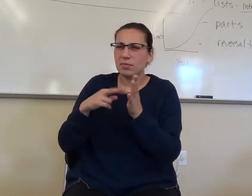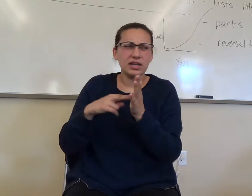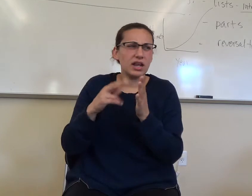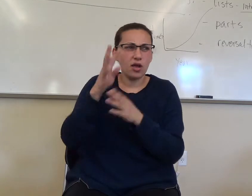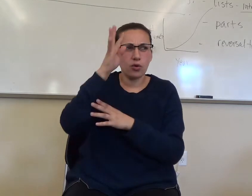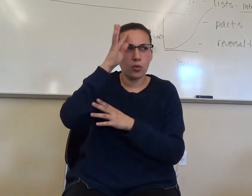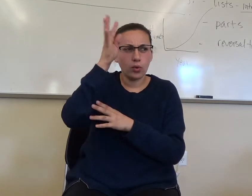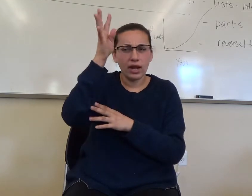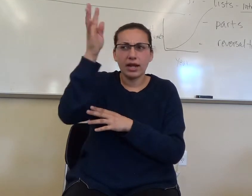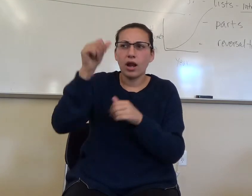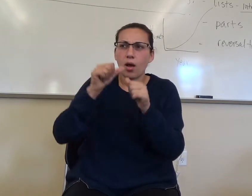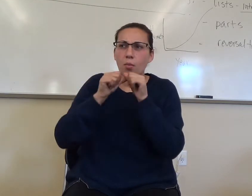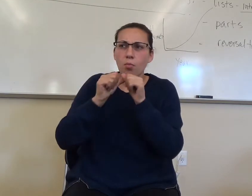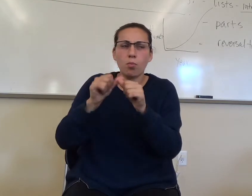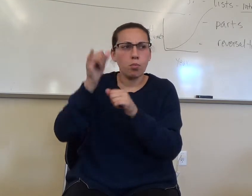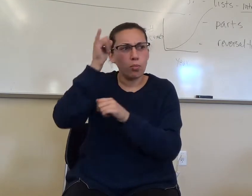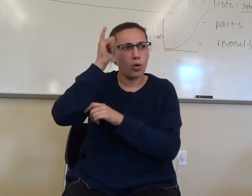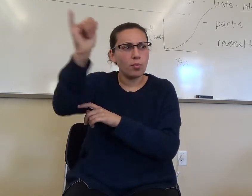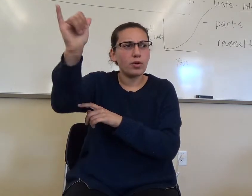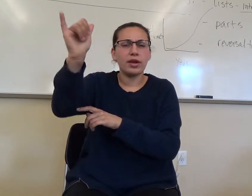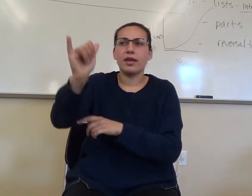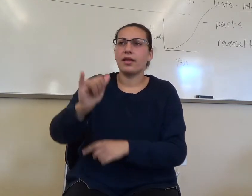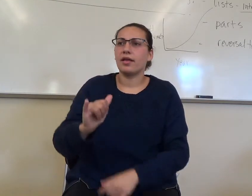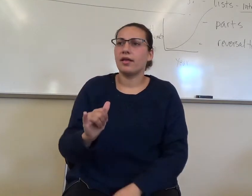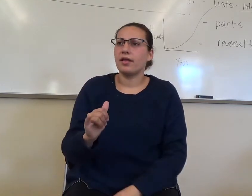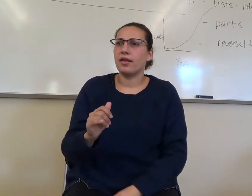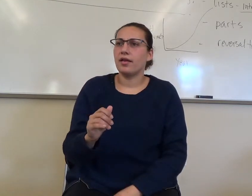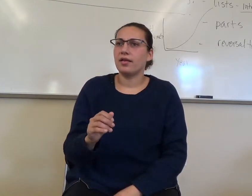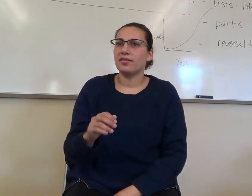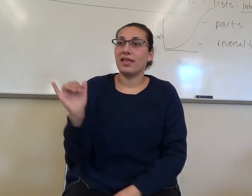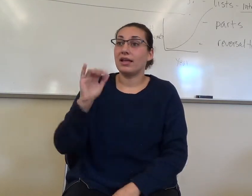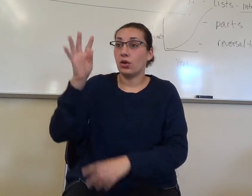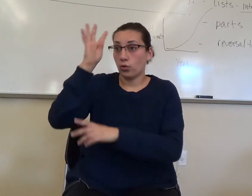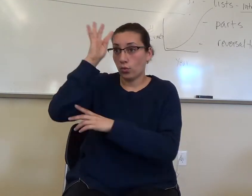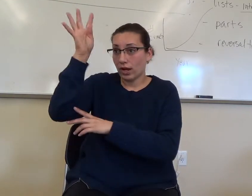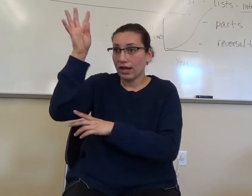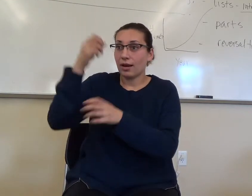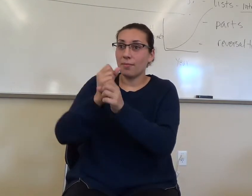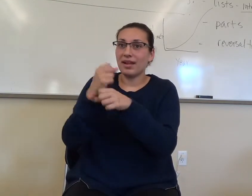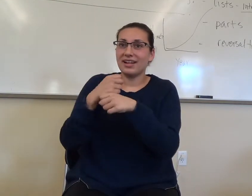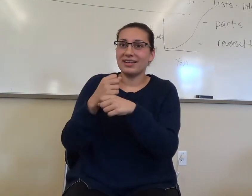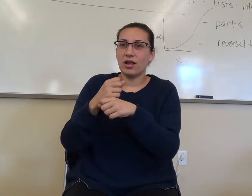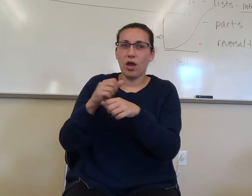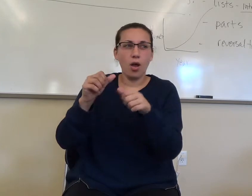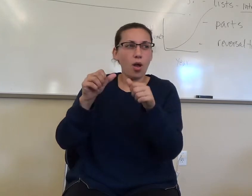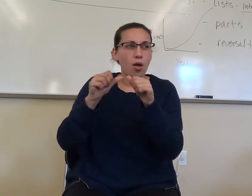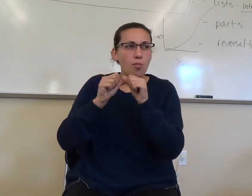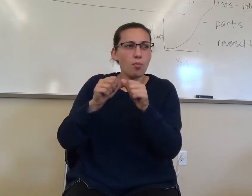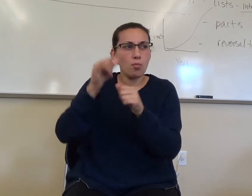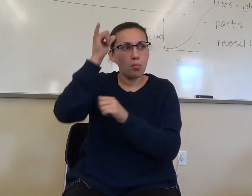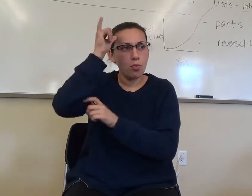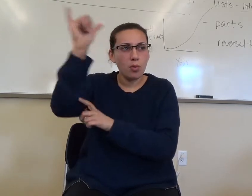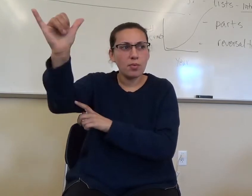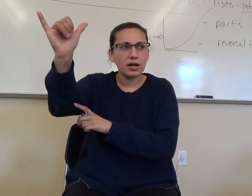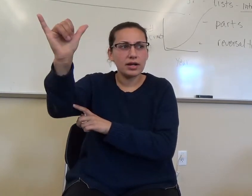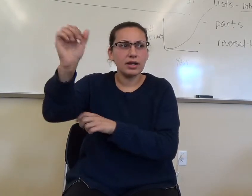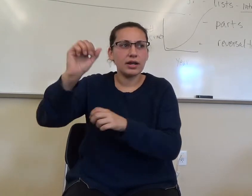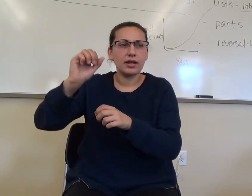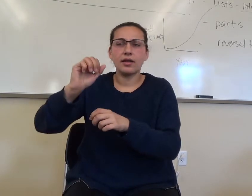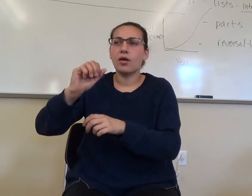formal interest. What does that mean? Created a permanent wage labor force. People